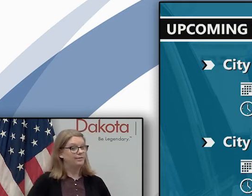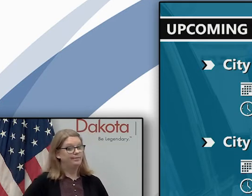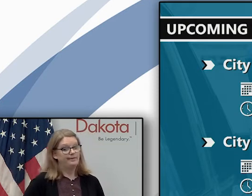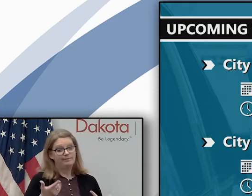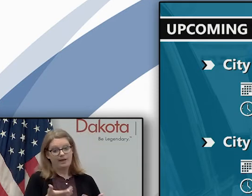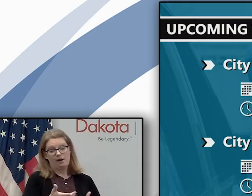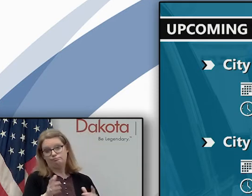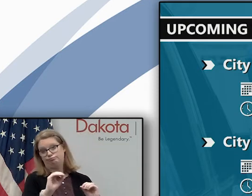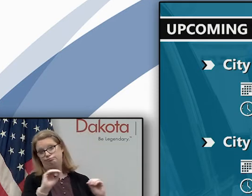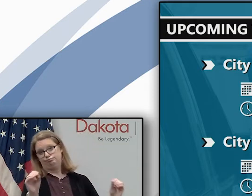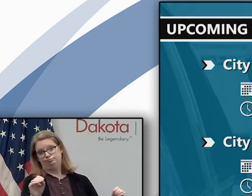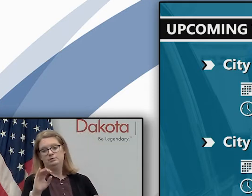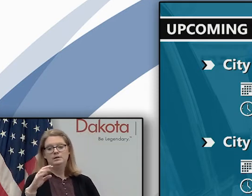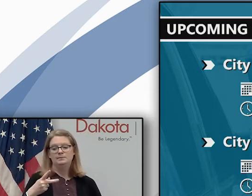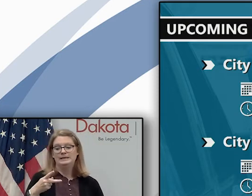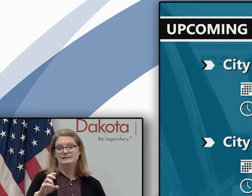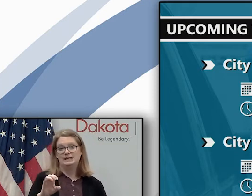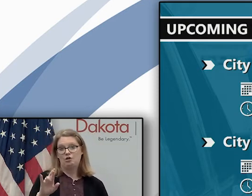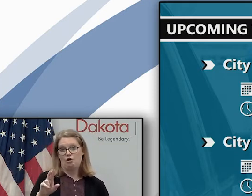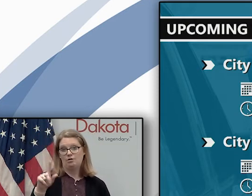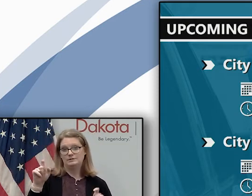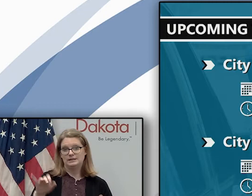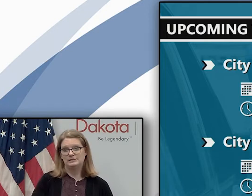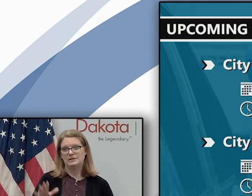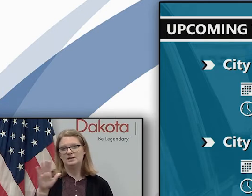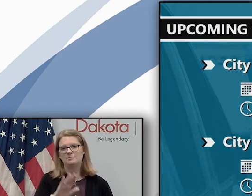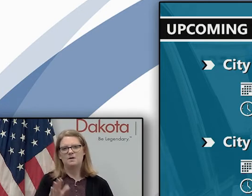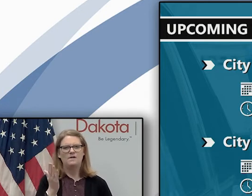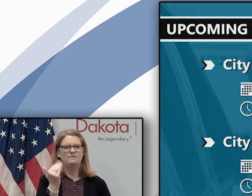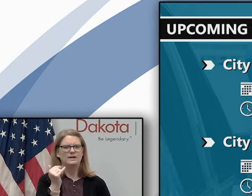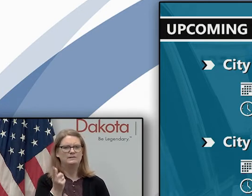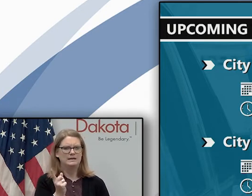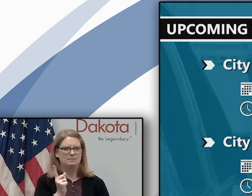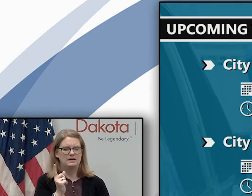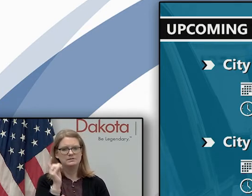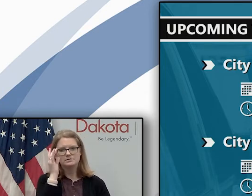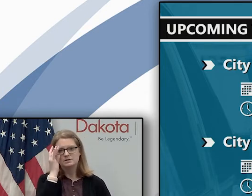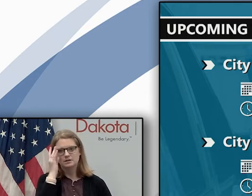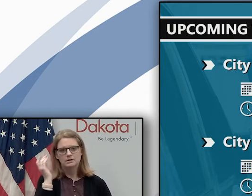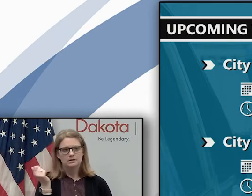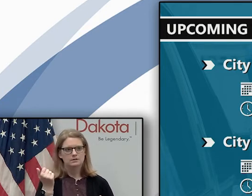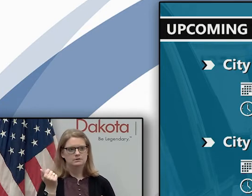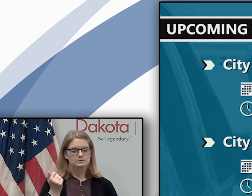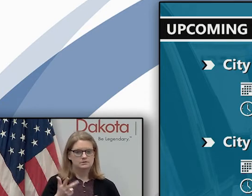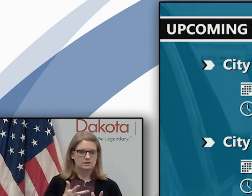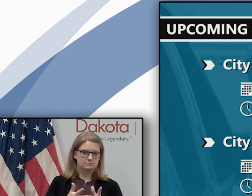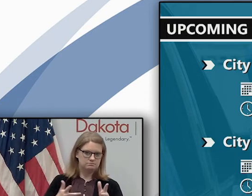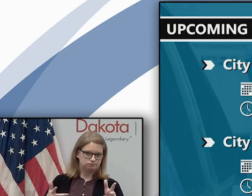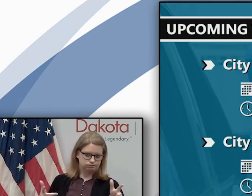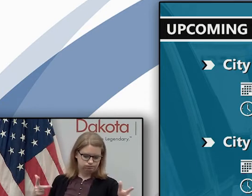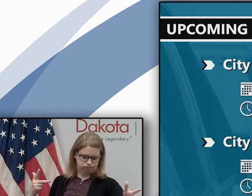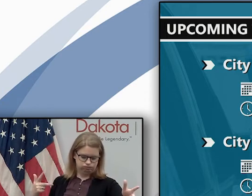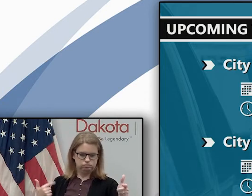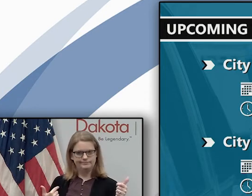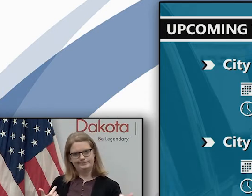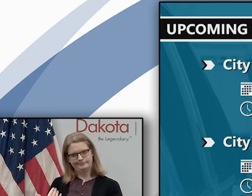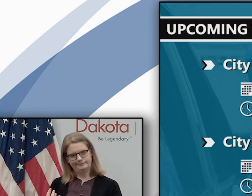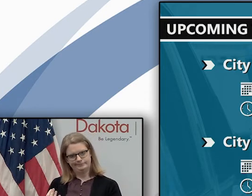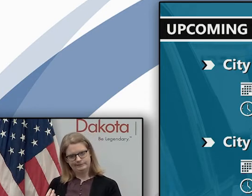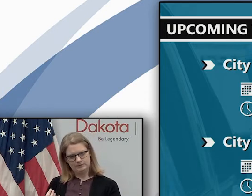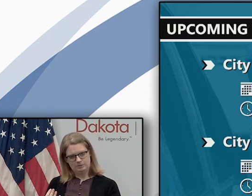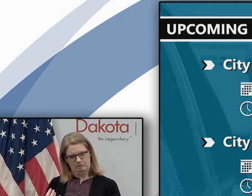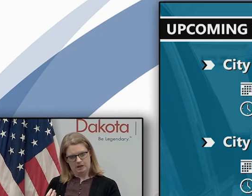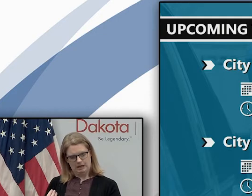required. PCR testing will take approximately 15 minutes. Wait lines may be longer, and